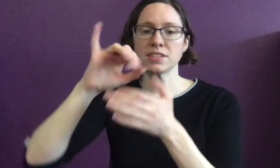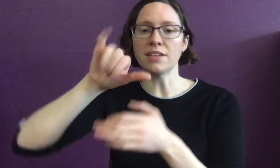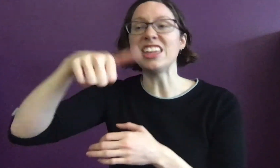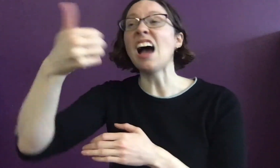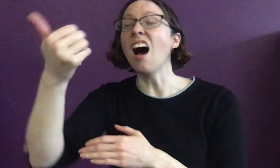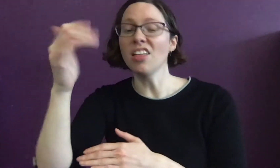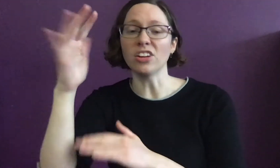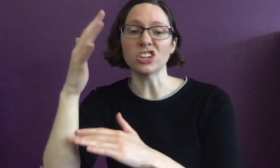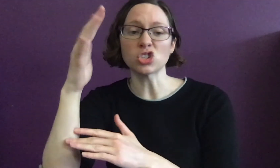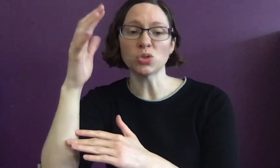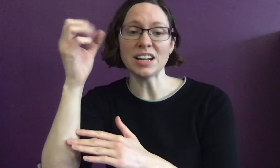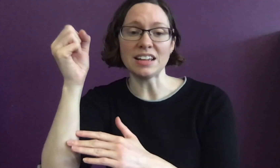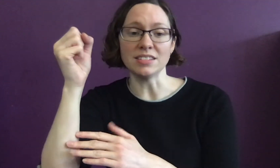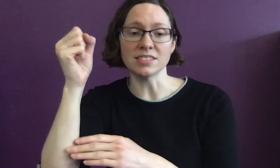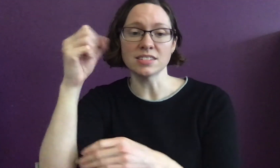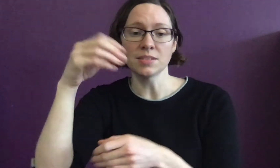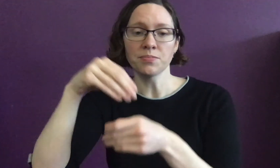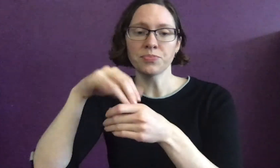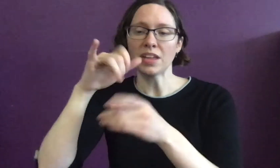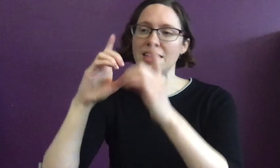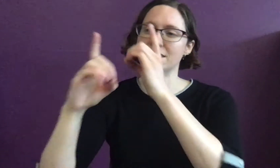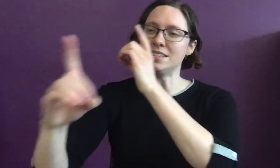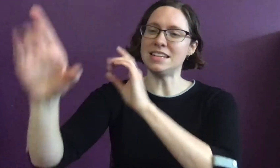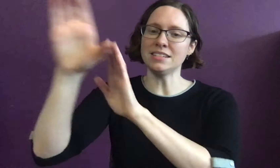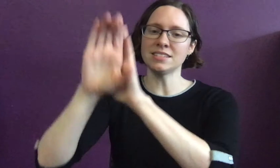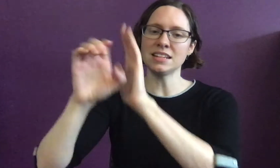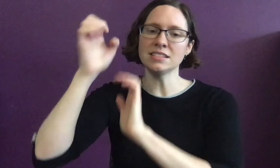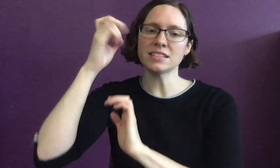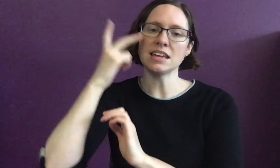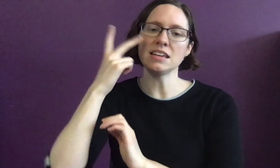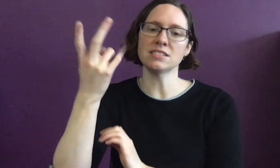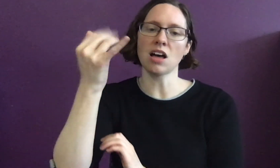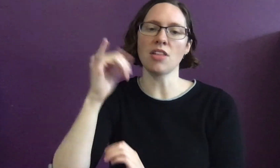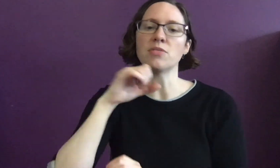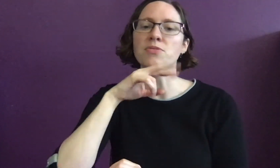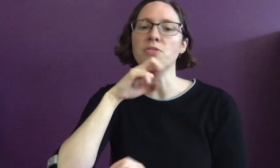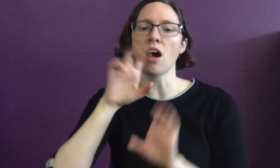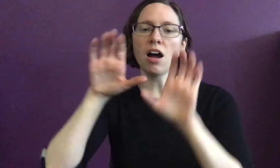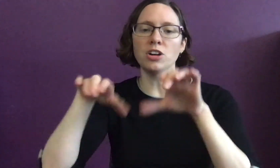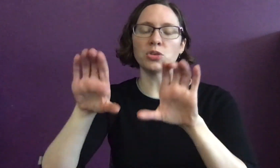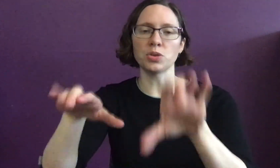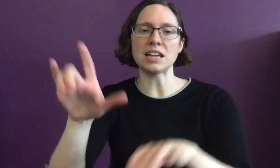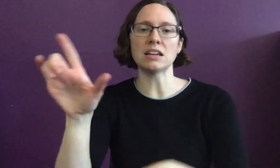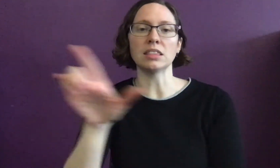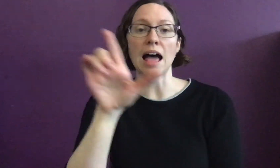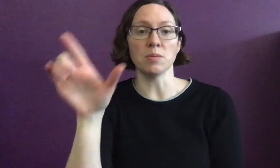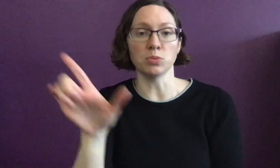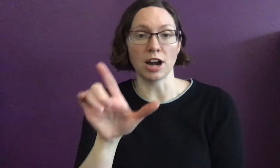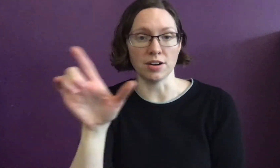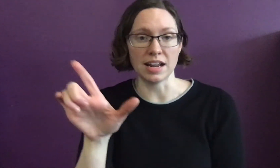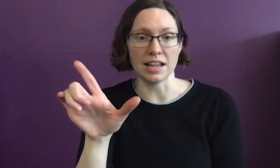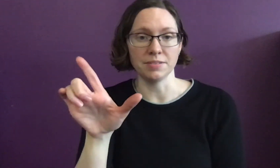the other trees. In the distance, he saw the Frog Creek Library.